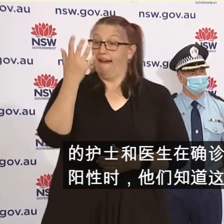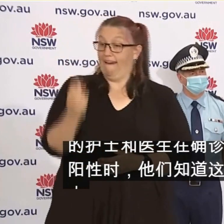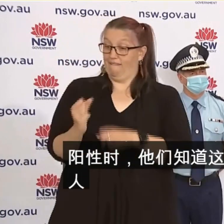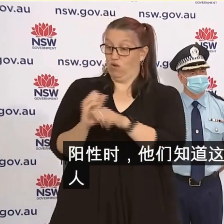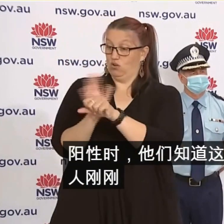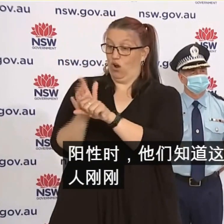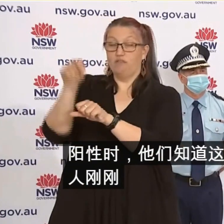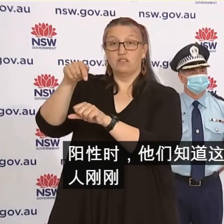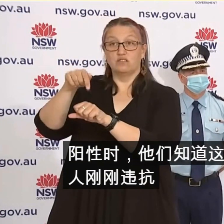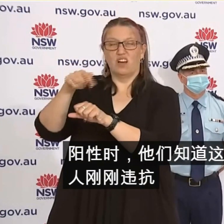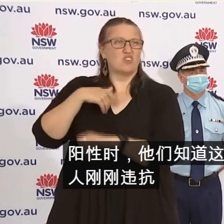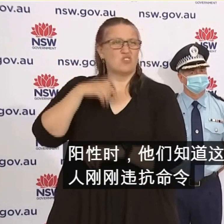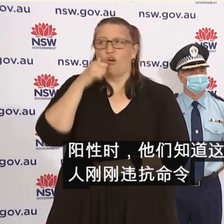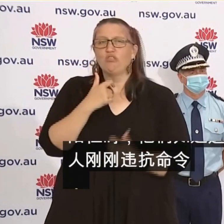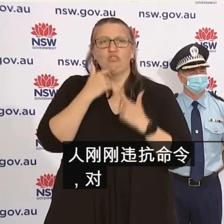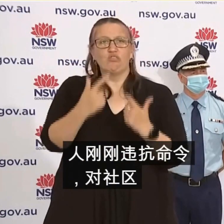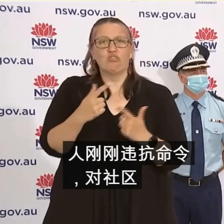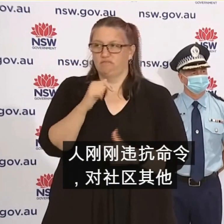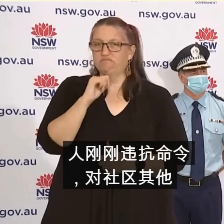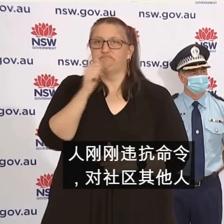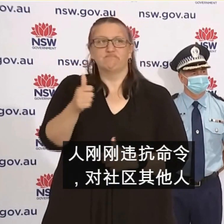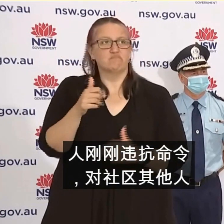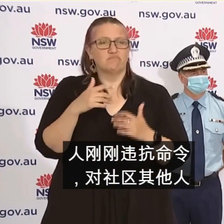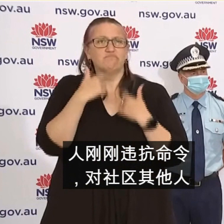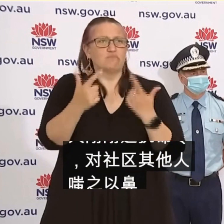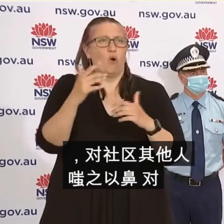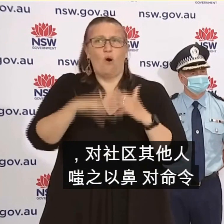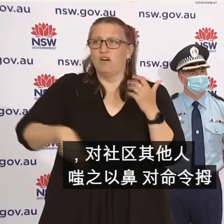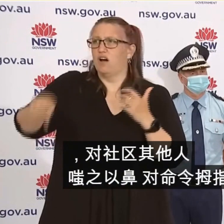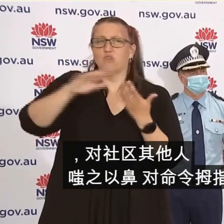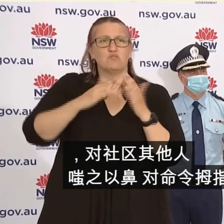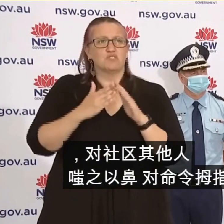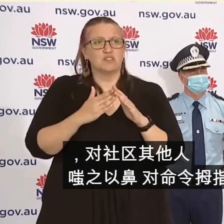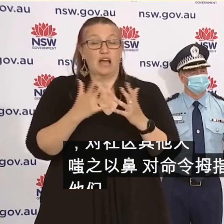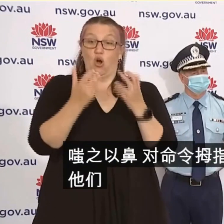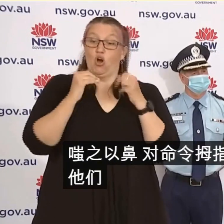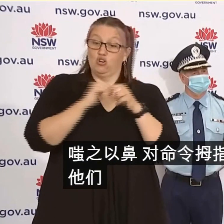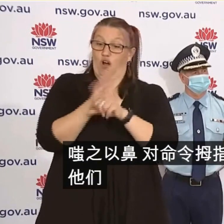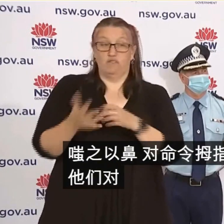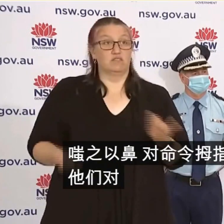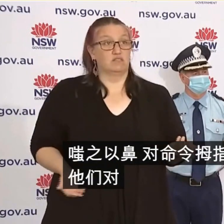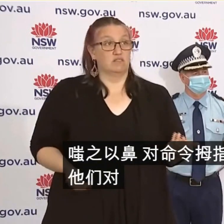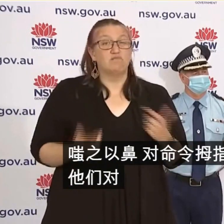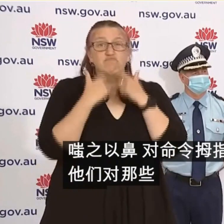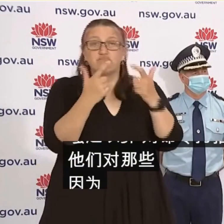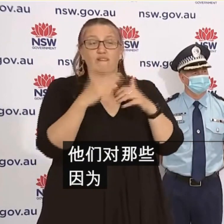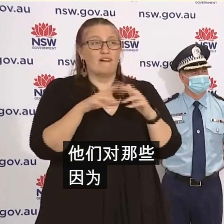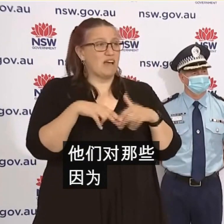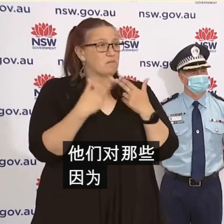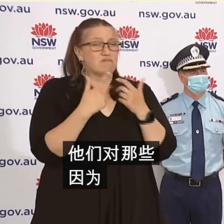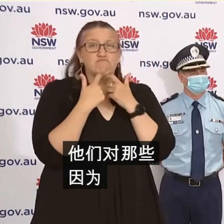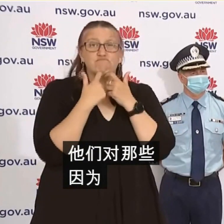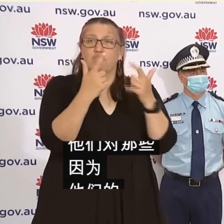know those people have just defied the orders, thumbed their nose at the rest of the community, thumbed their nose at the orders, thumbed their nose at the families that are